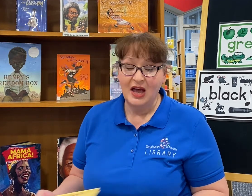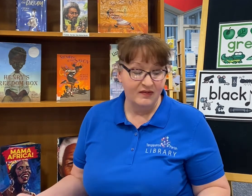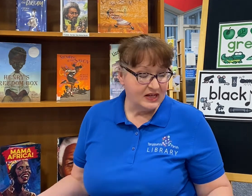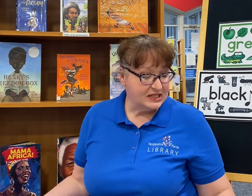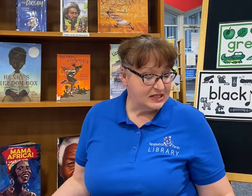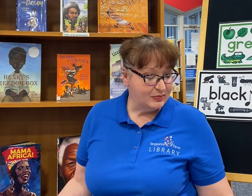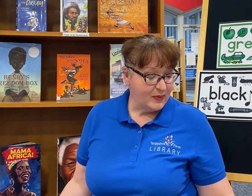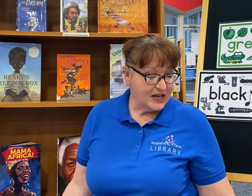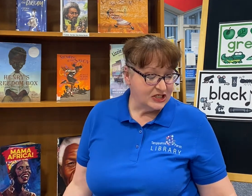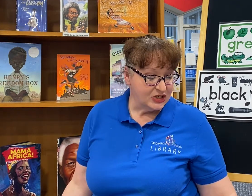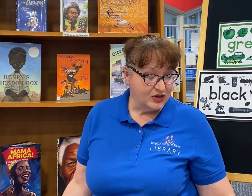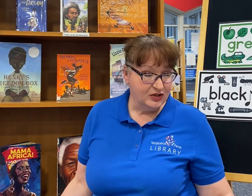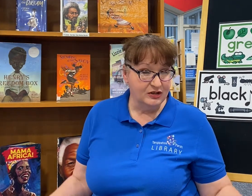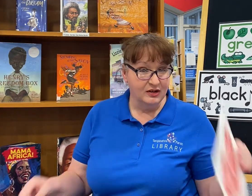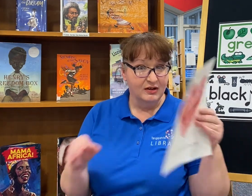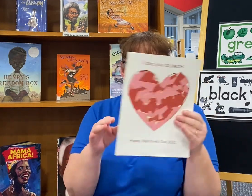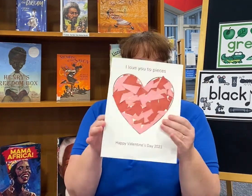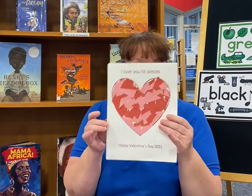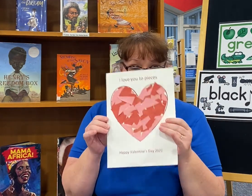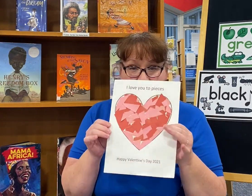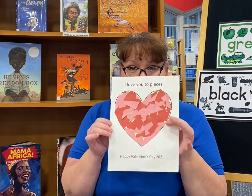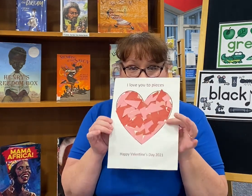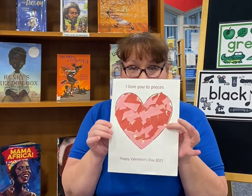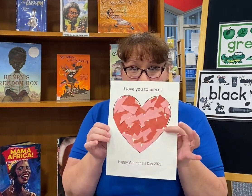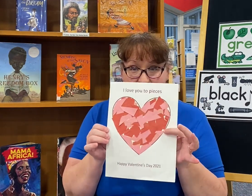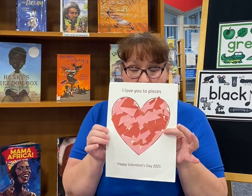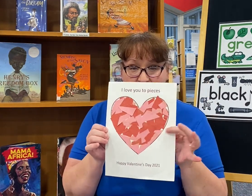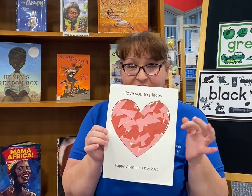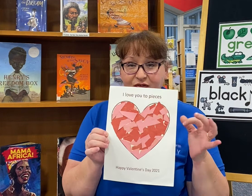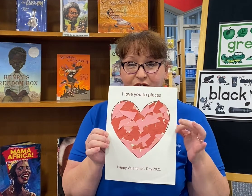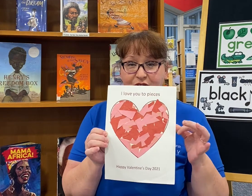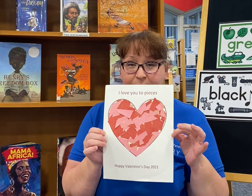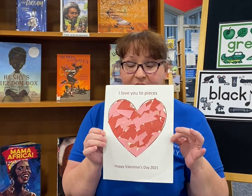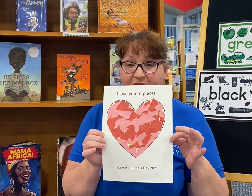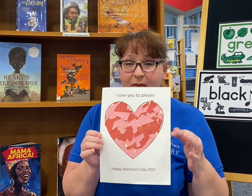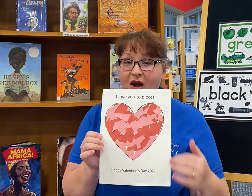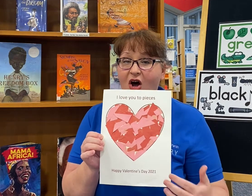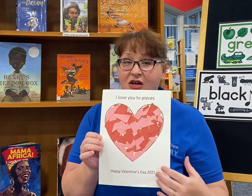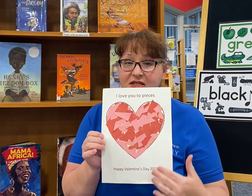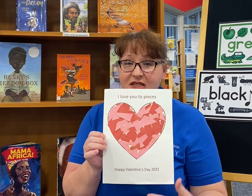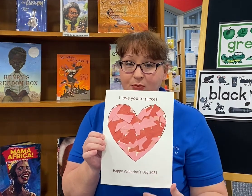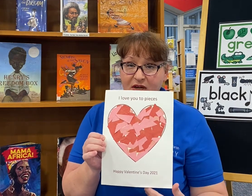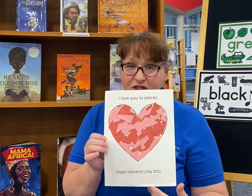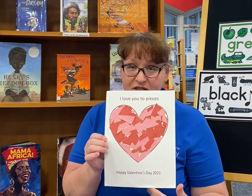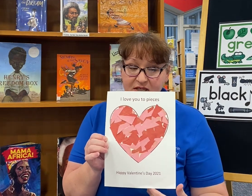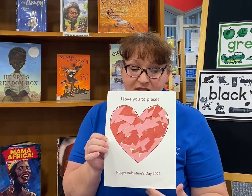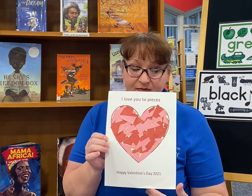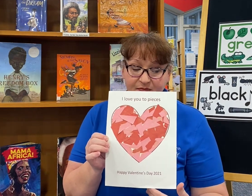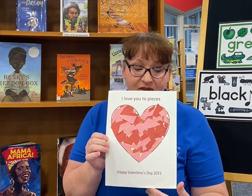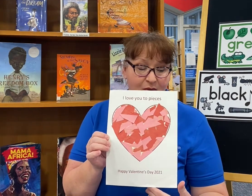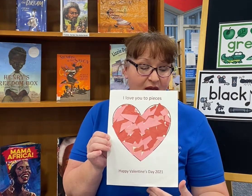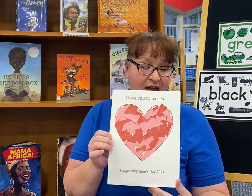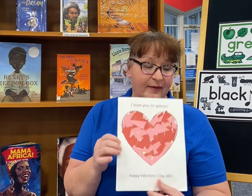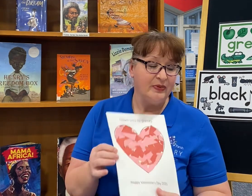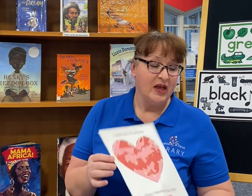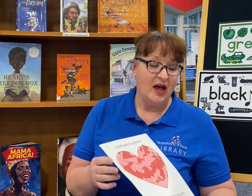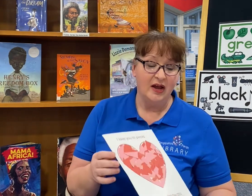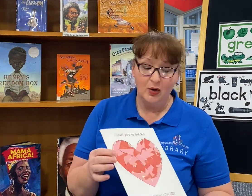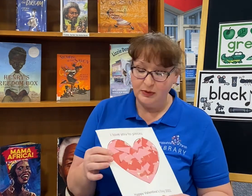a special Valentine's Day craft for you to pick up at all six branches, okay? I hope that you